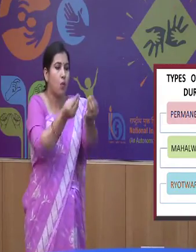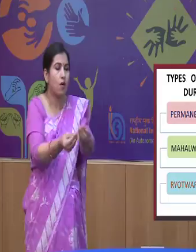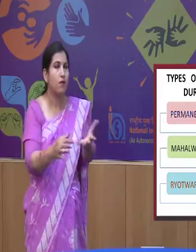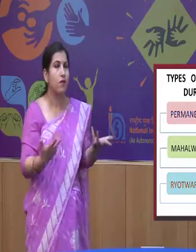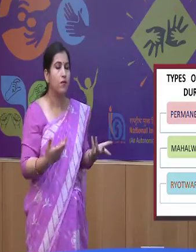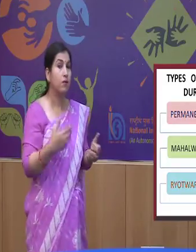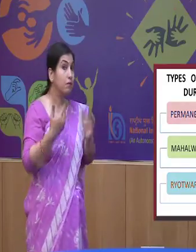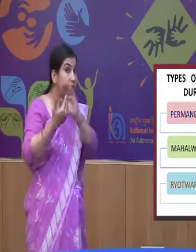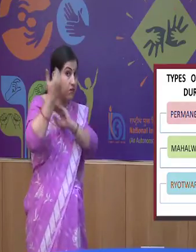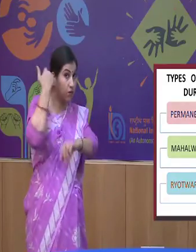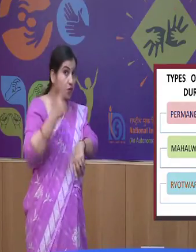that were formed in India